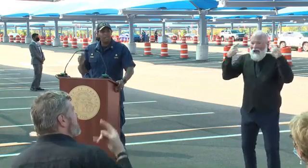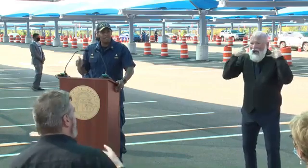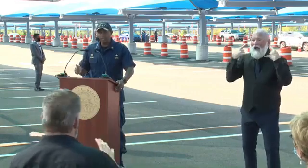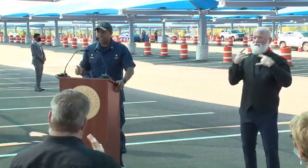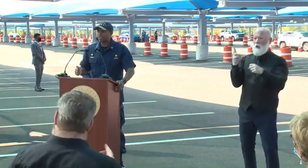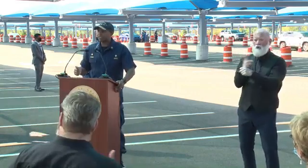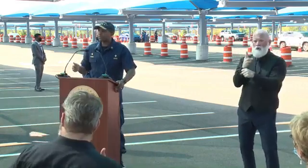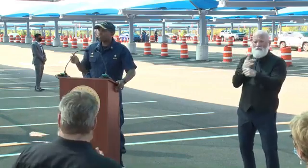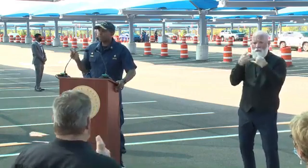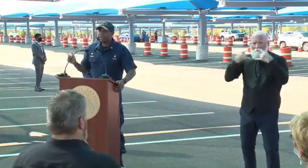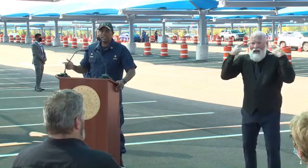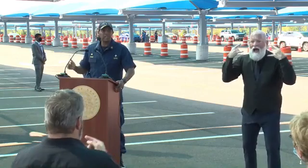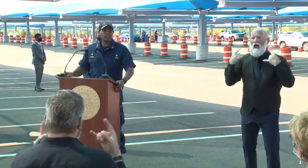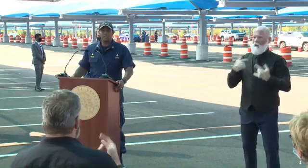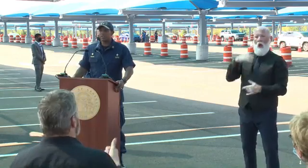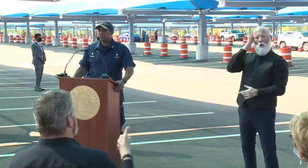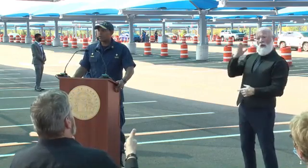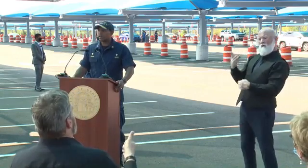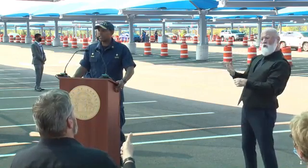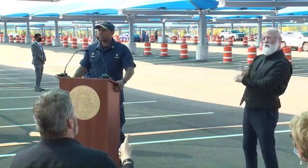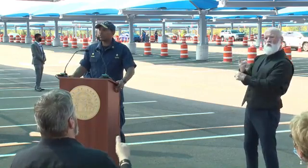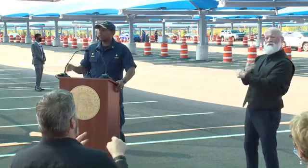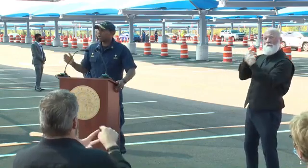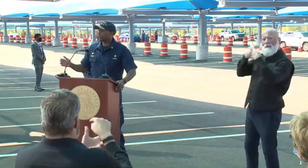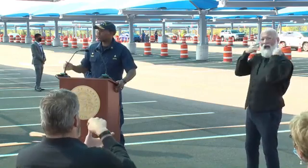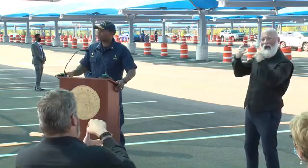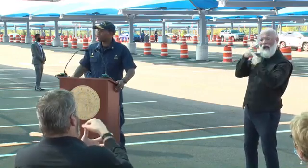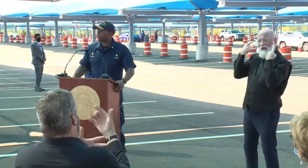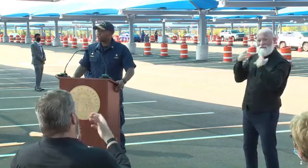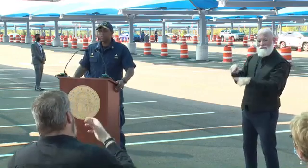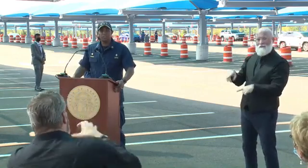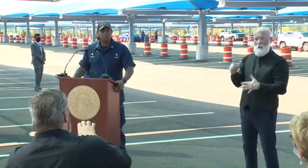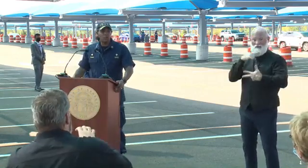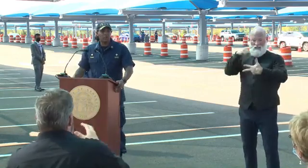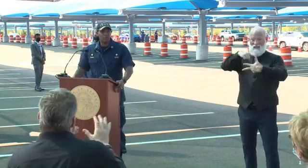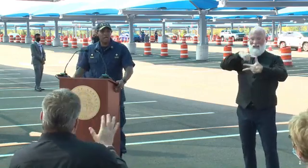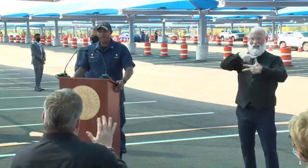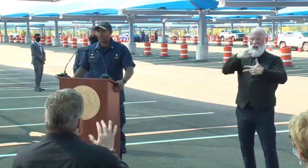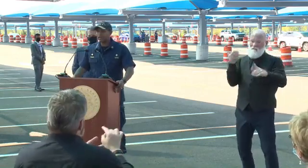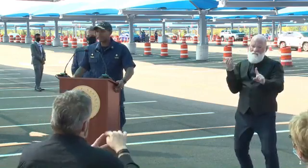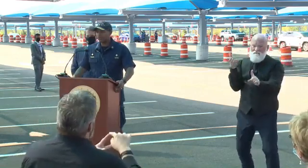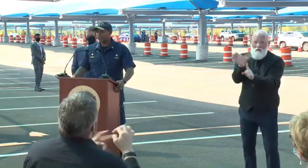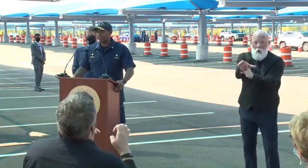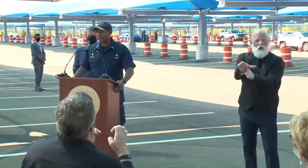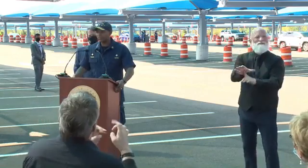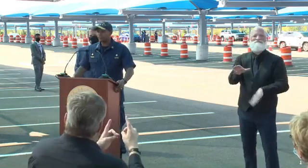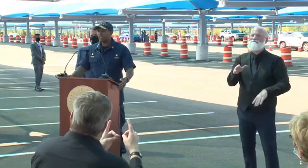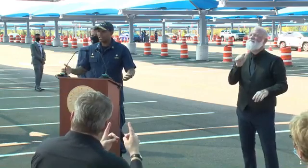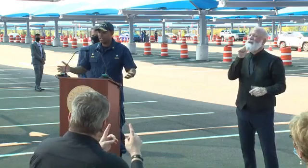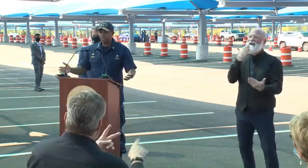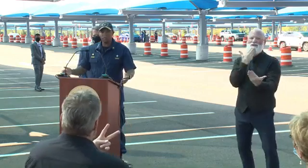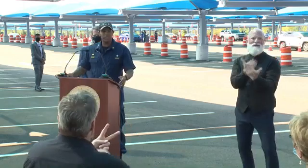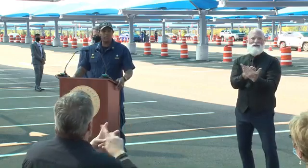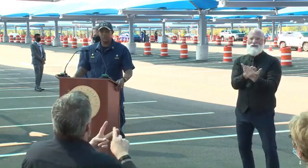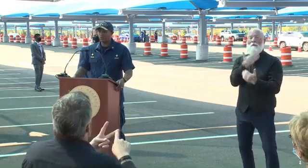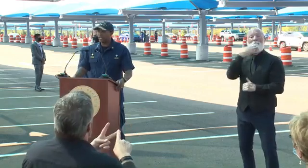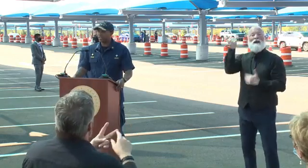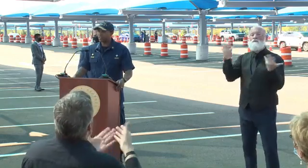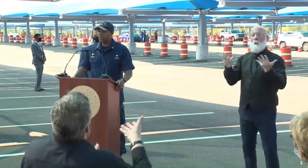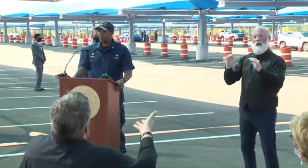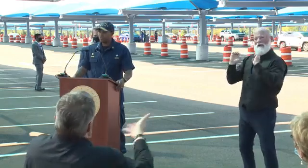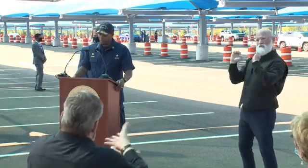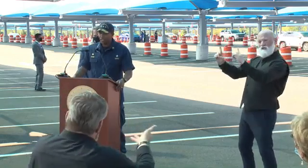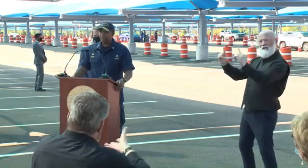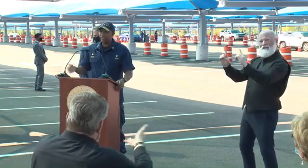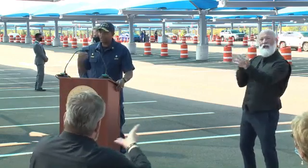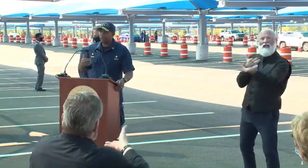but education and engagement are going to get you a lot further than just solely relying on enforcement to get young people to do